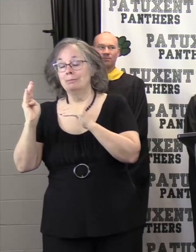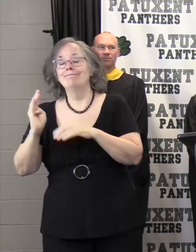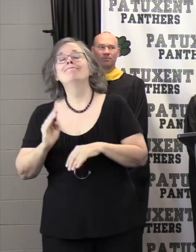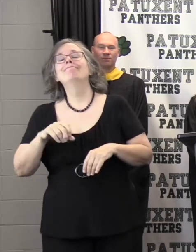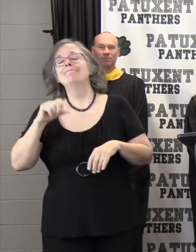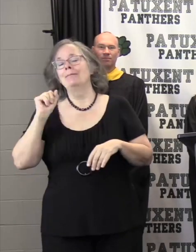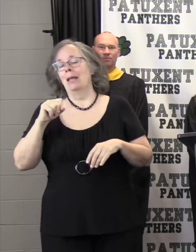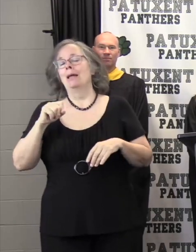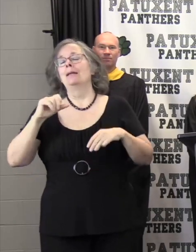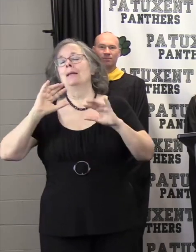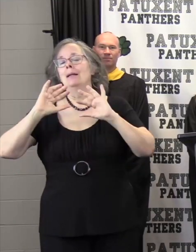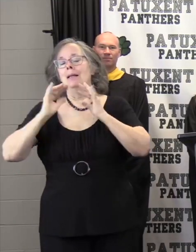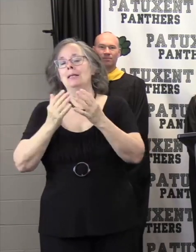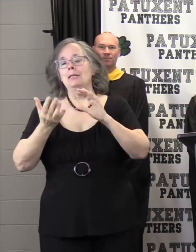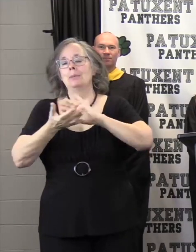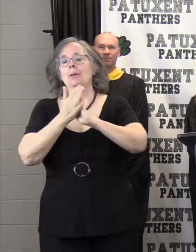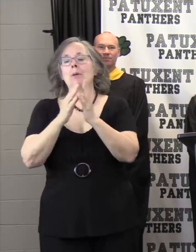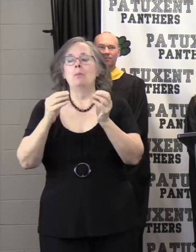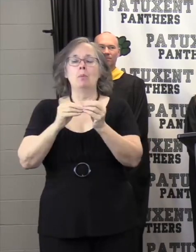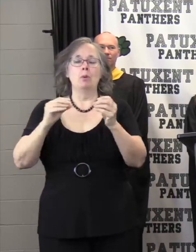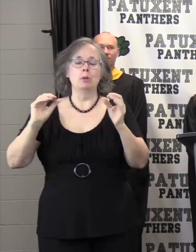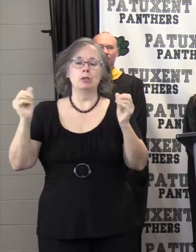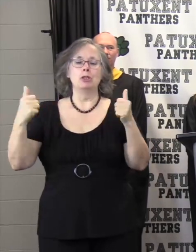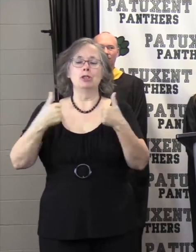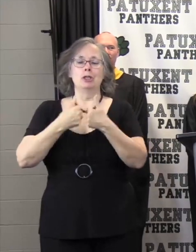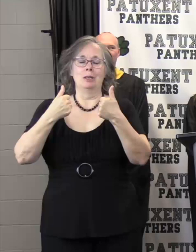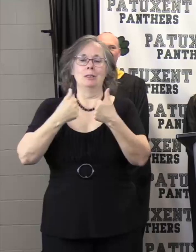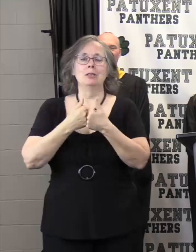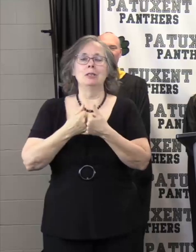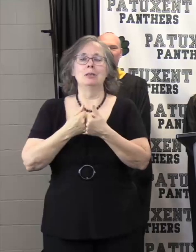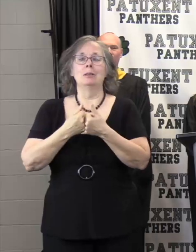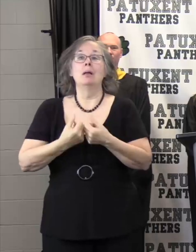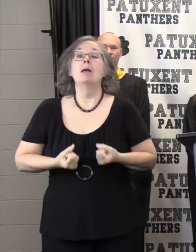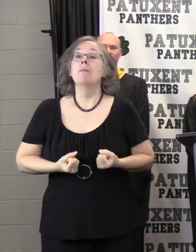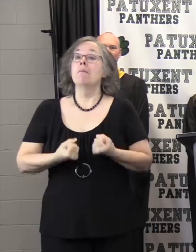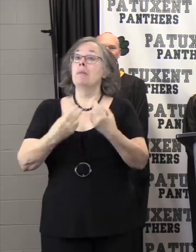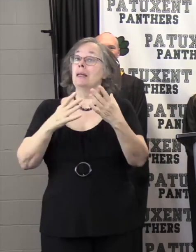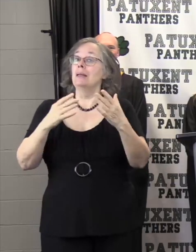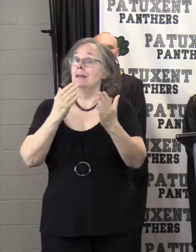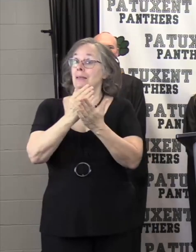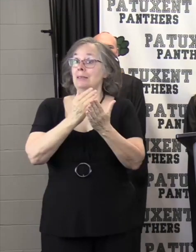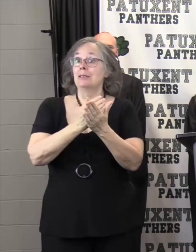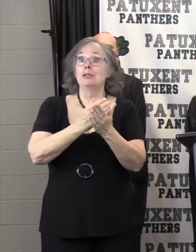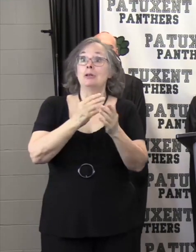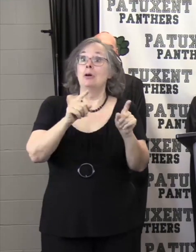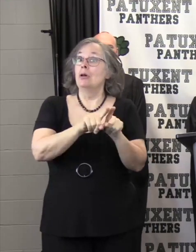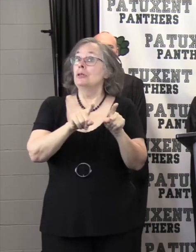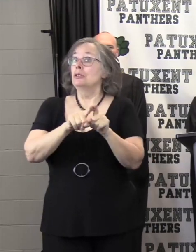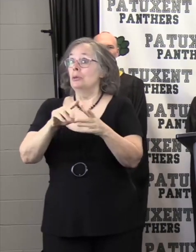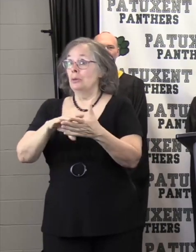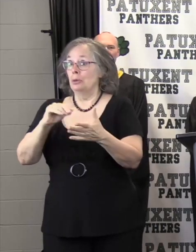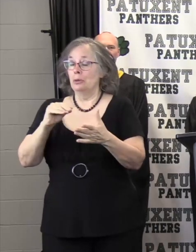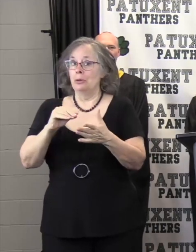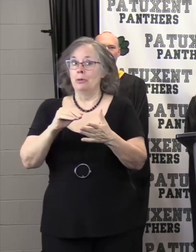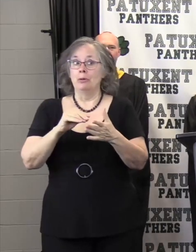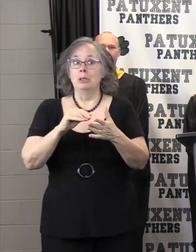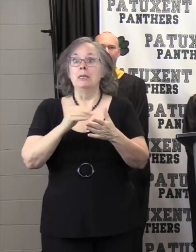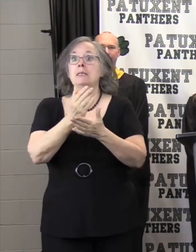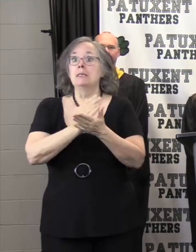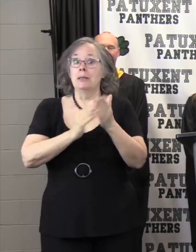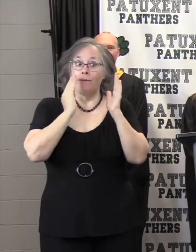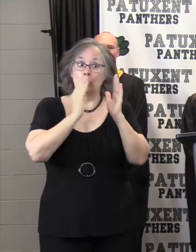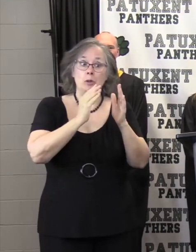challenging as you have progressed through your career. Many other lessons have been learned as well. Lessons focused on